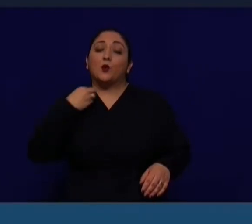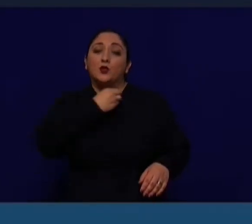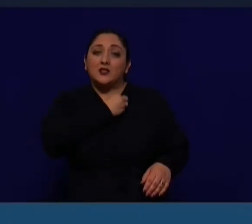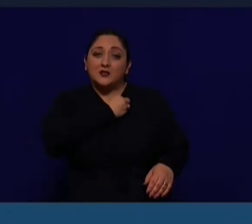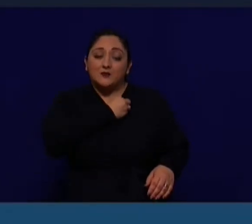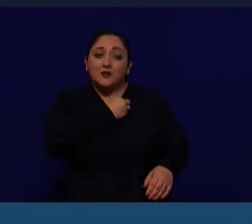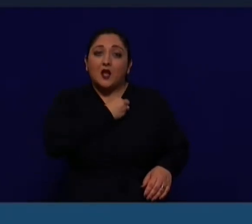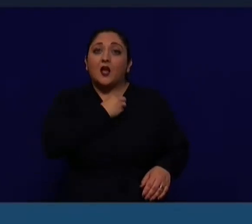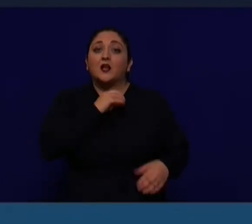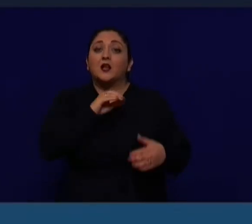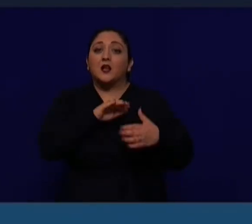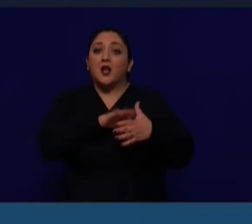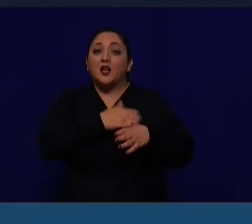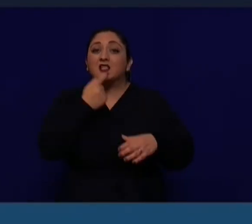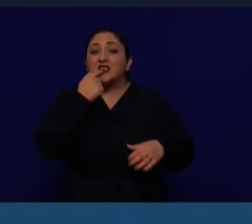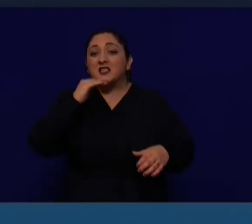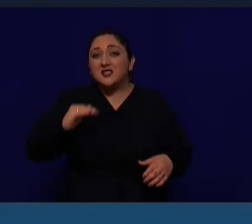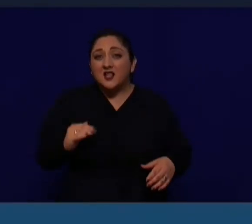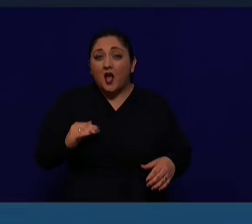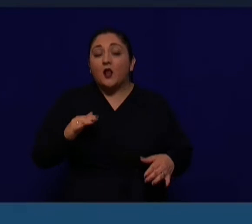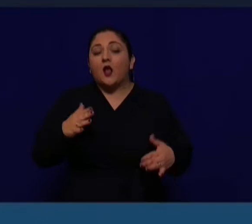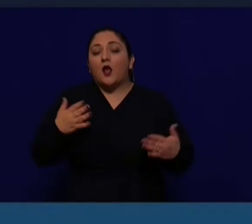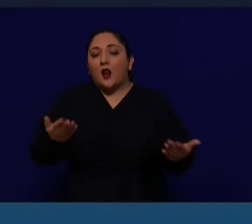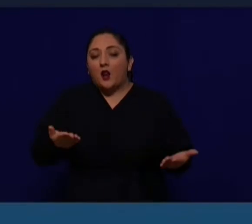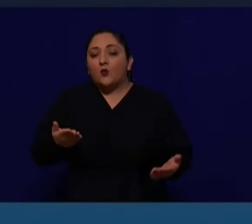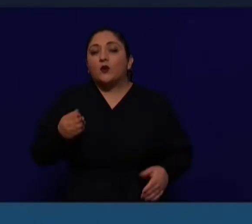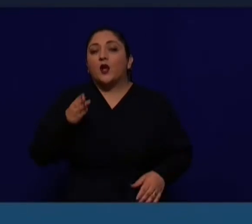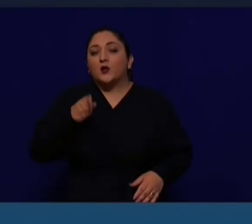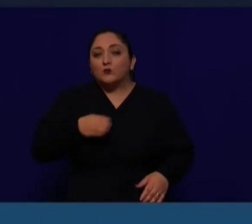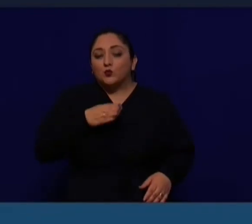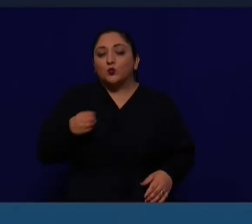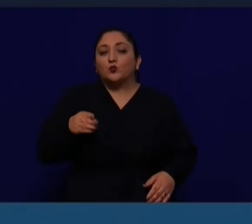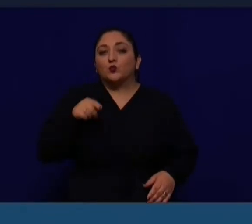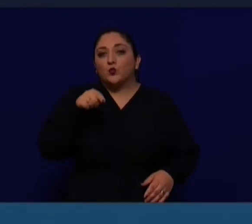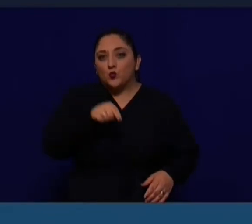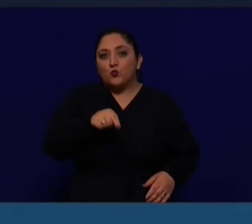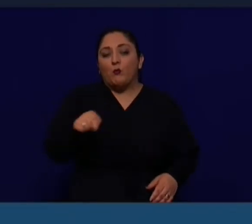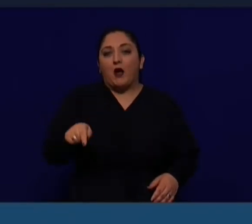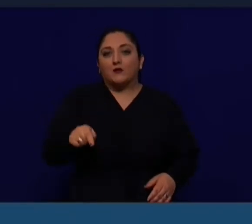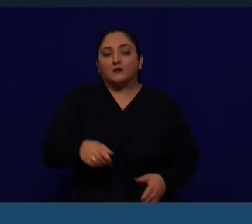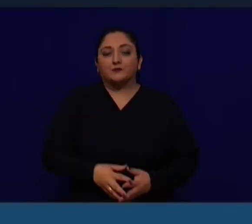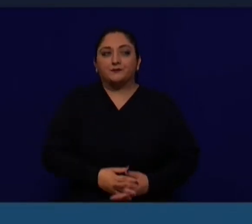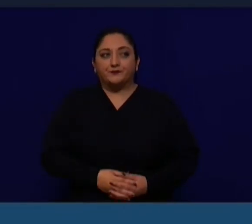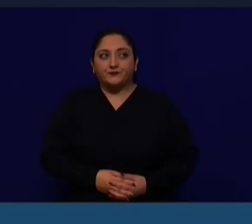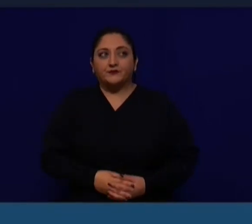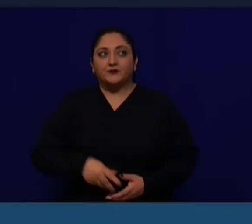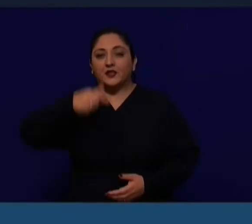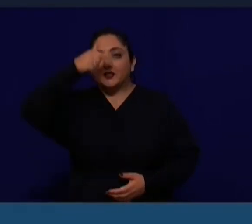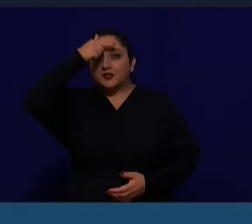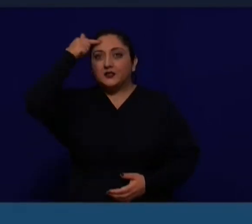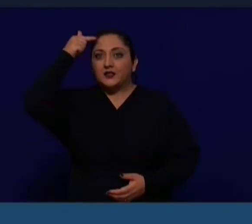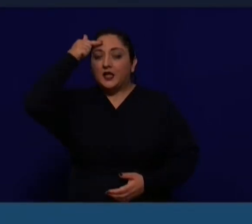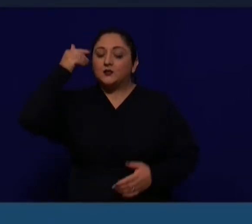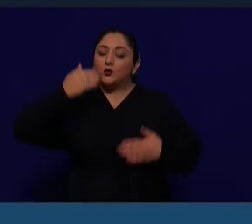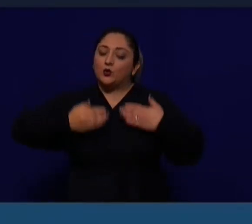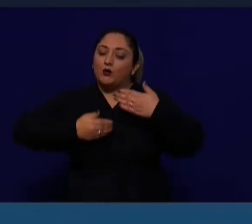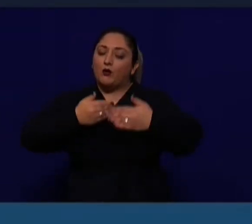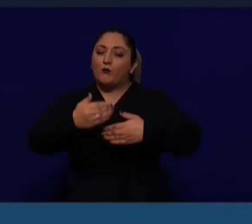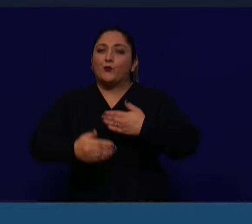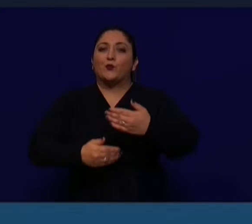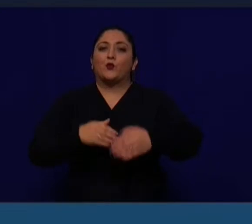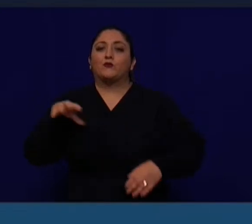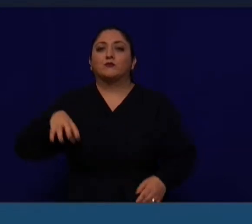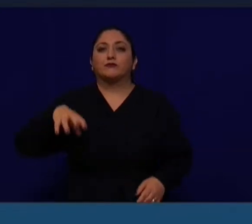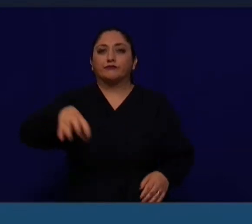l-etajiet u anke l-imwiet li jkunu konsegwenzi ta' dan kollu. Li t-testjar baqa għaddej ukoll